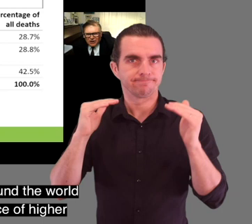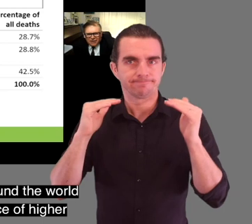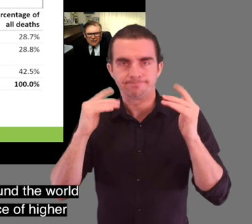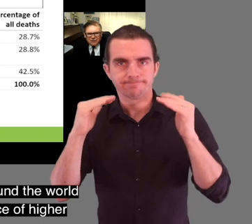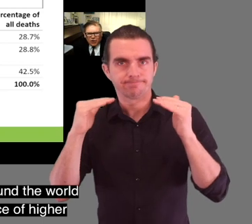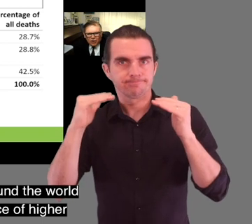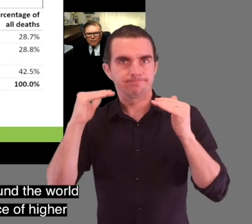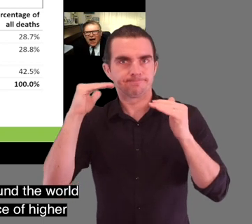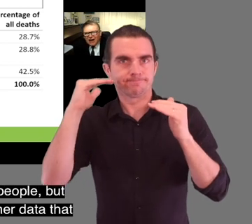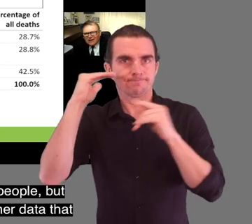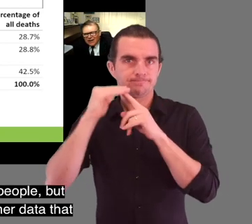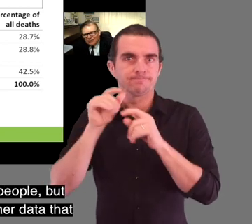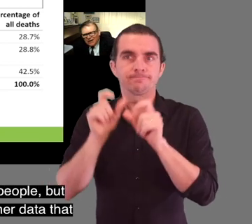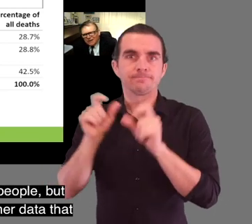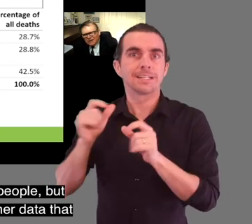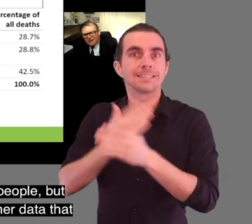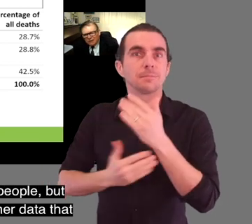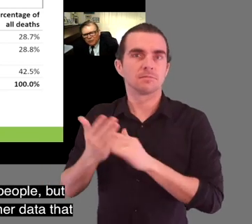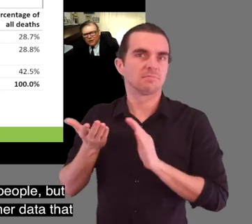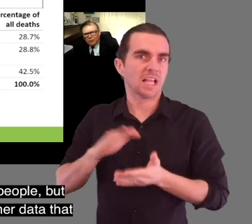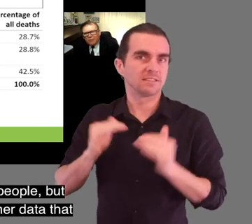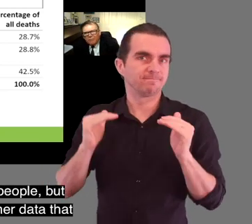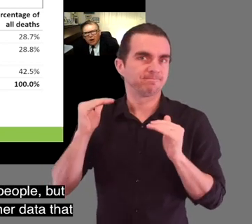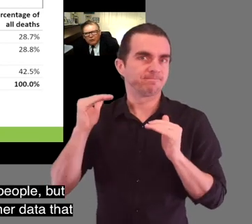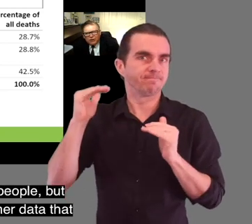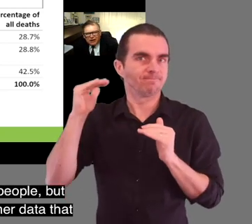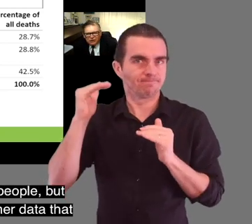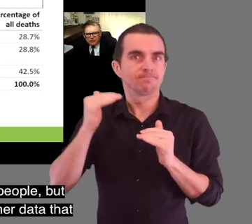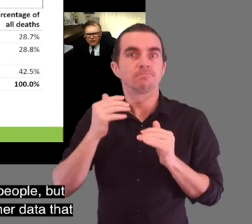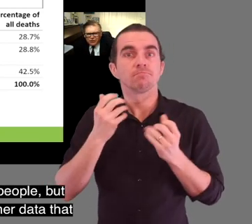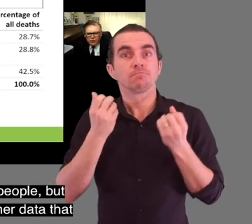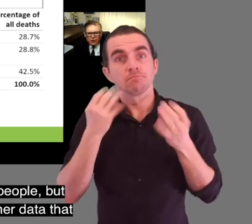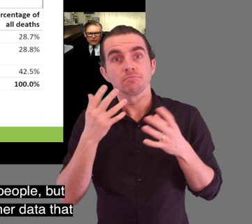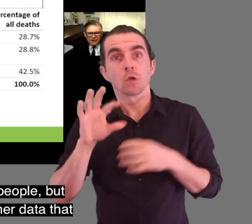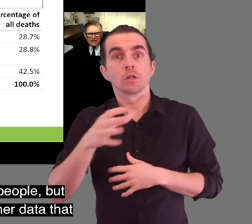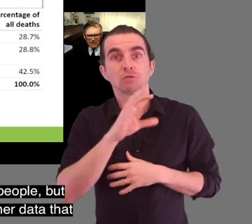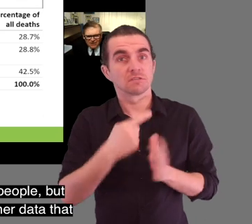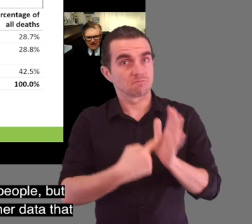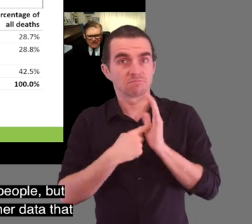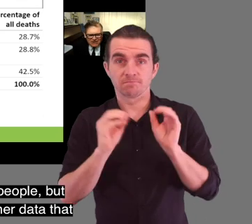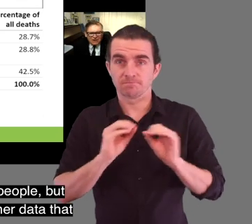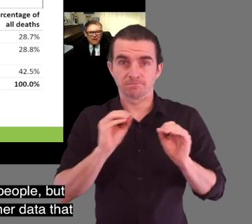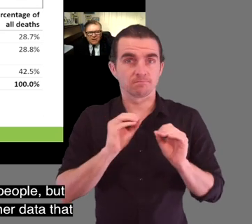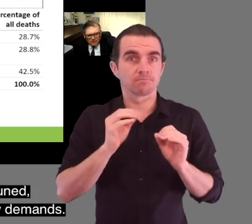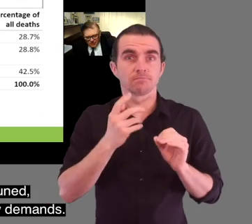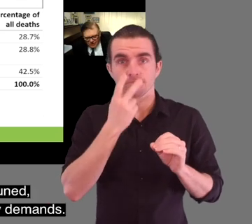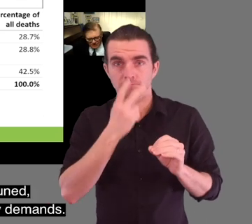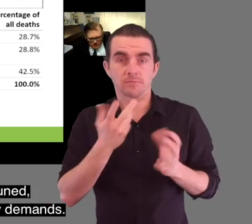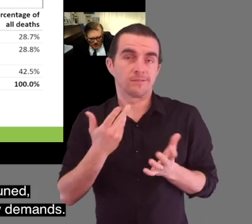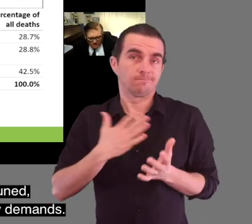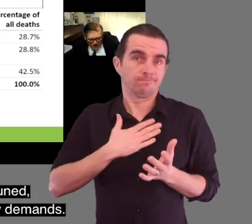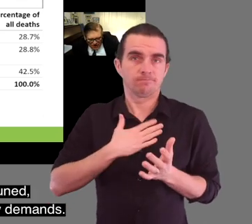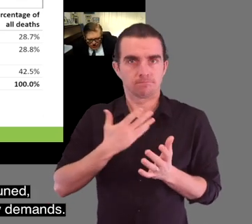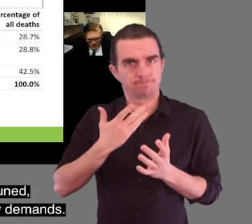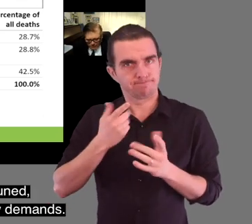anecdotal evidence of higher death rates for disabled people, but most countries do not gather data that is